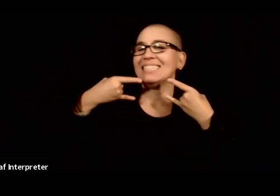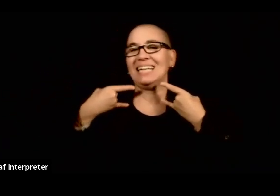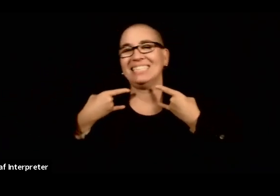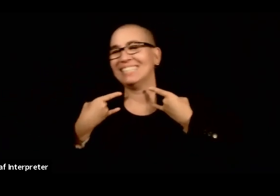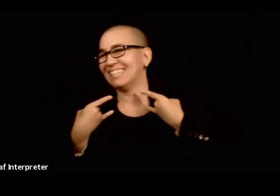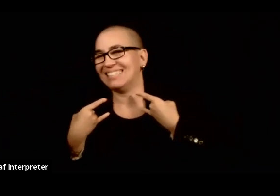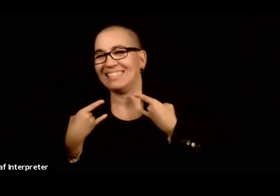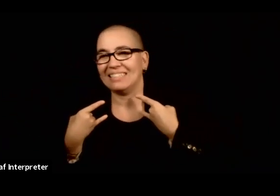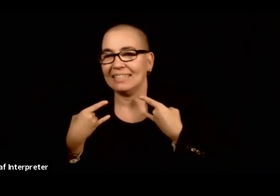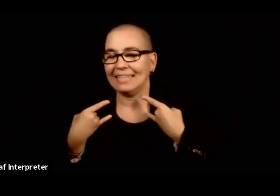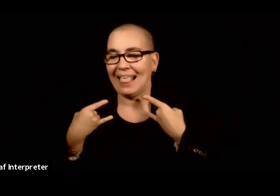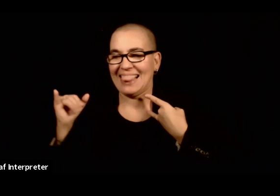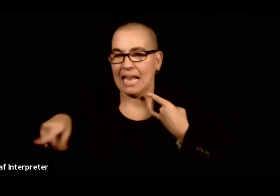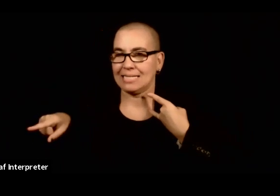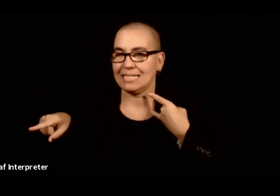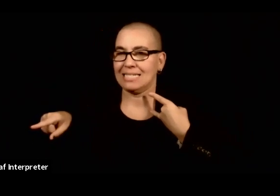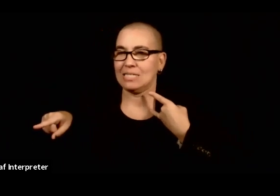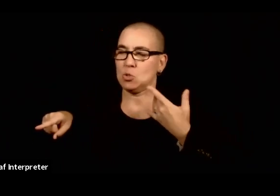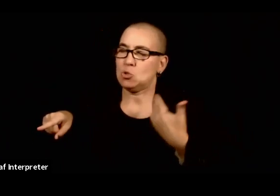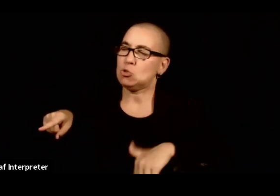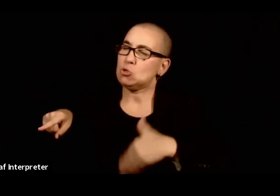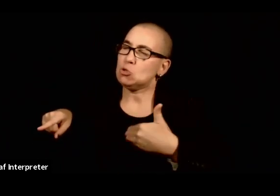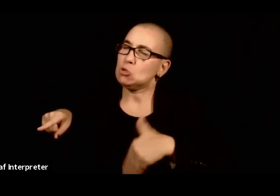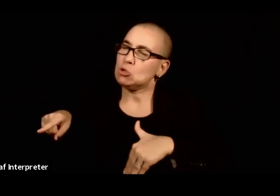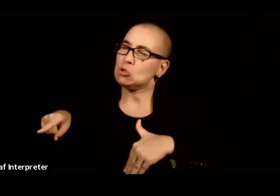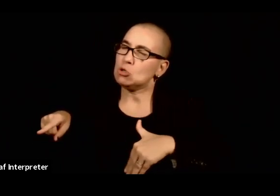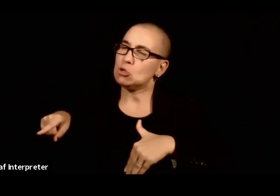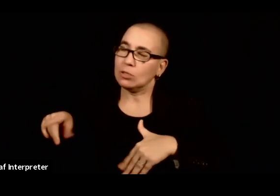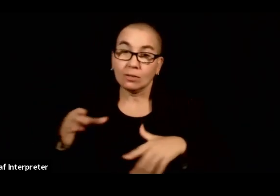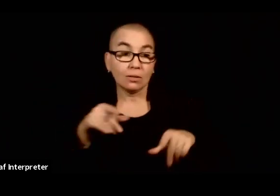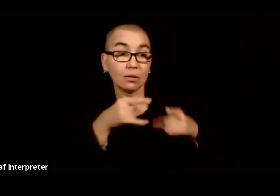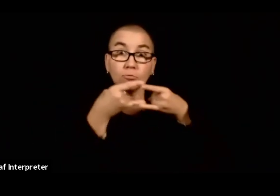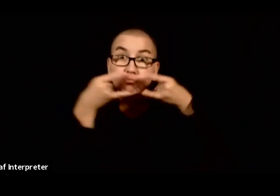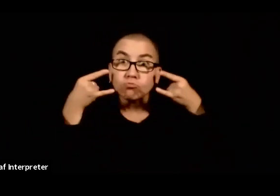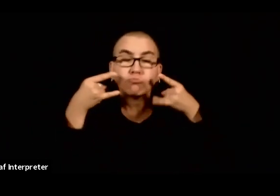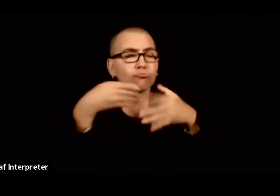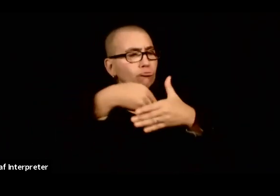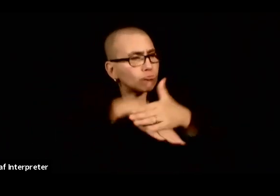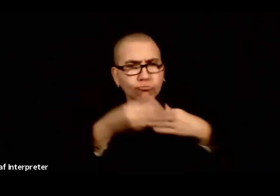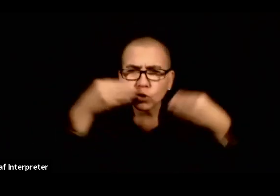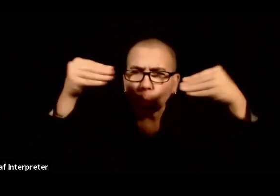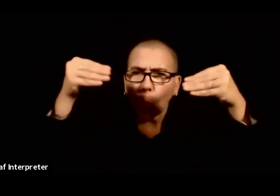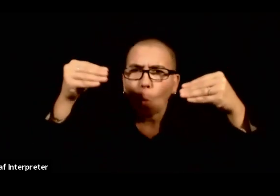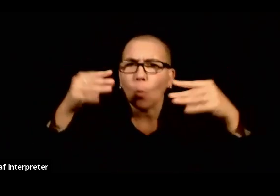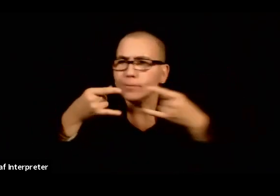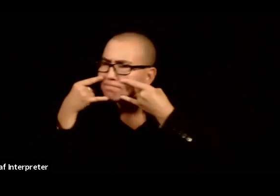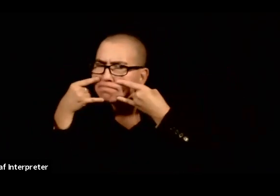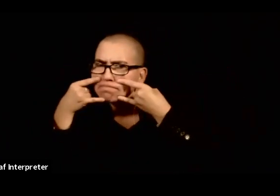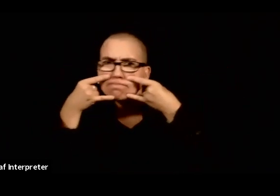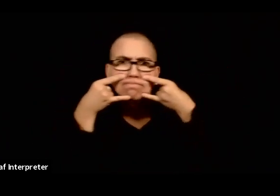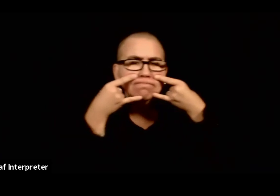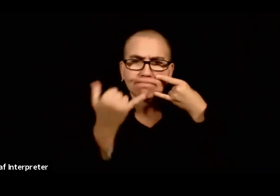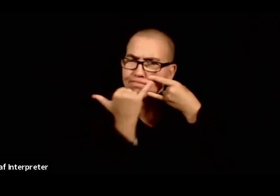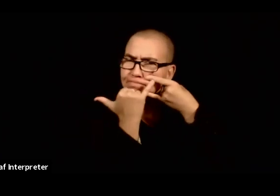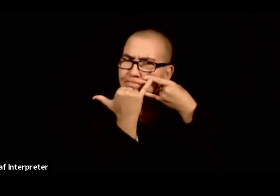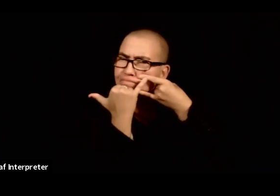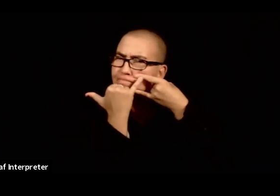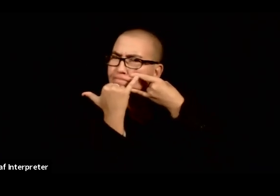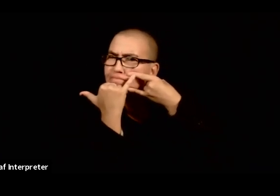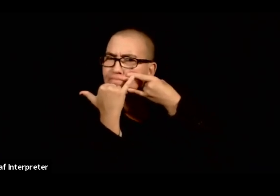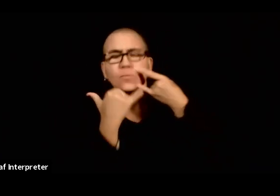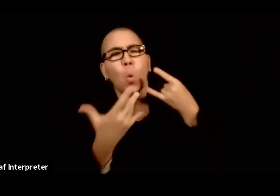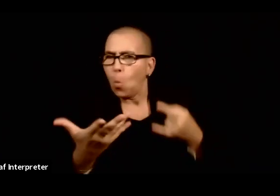you wear a mask when you go into the grocery store because they've got the sign and they're expecting that of you. But if you're getting together with large groups